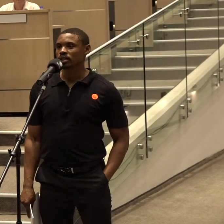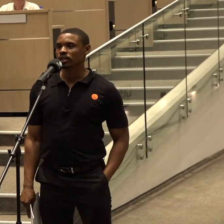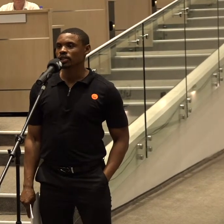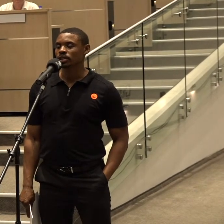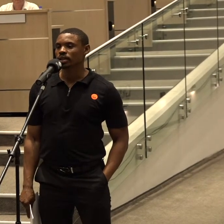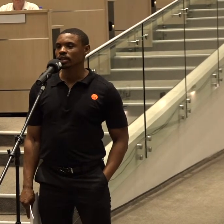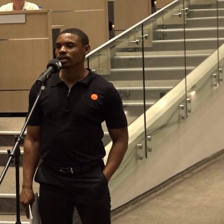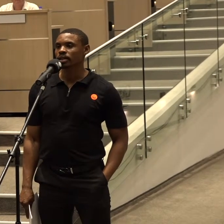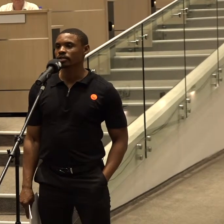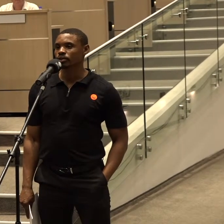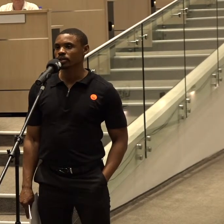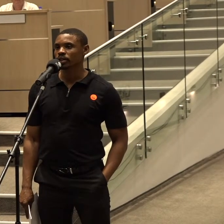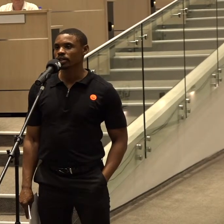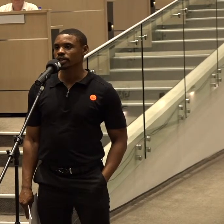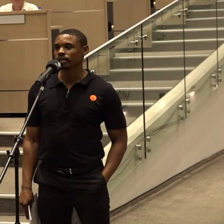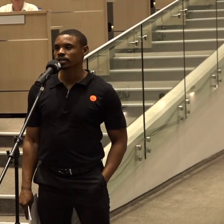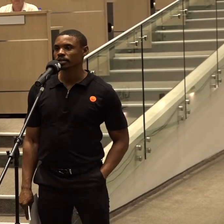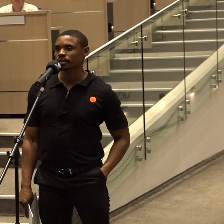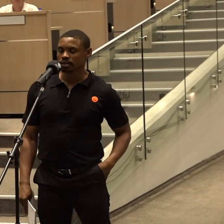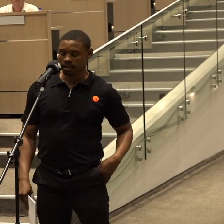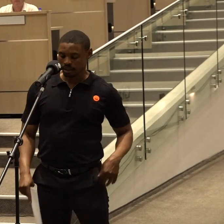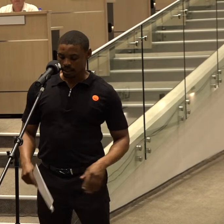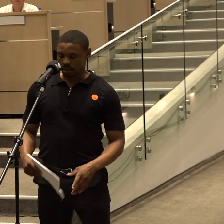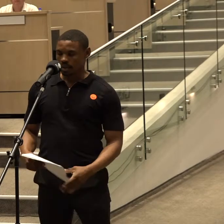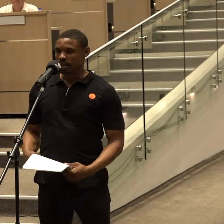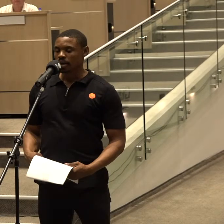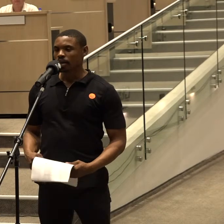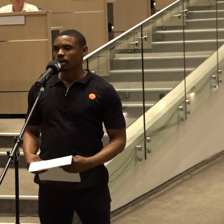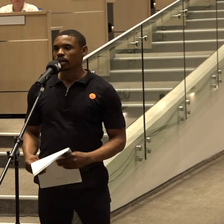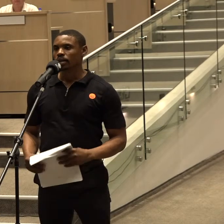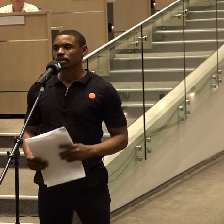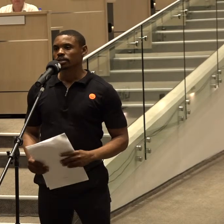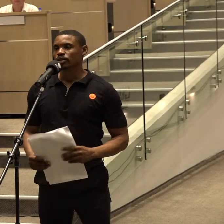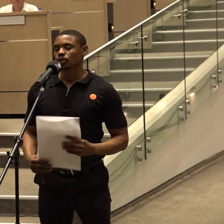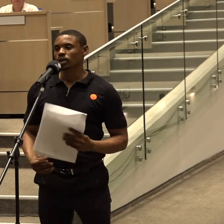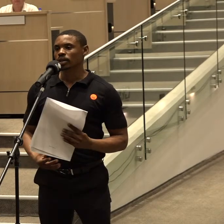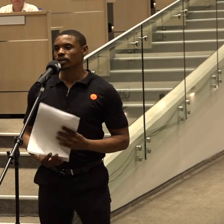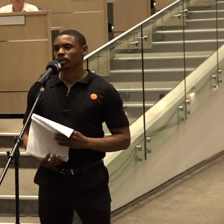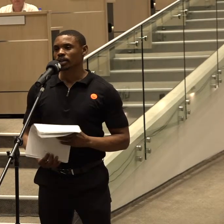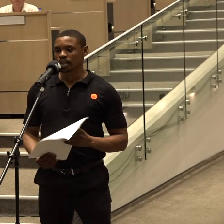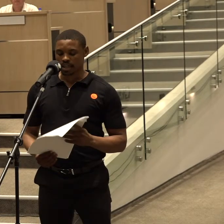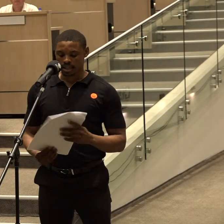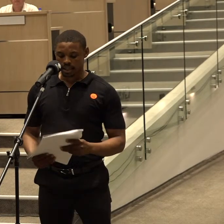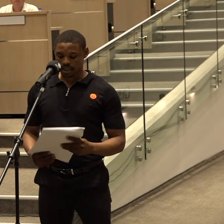station and Grandview station yes